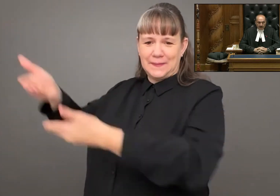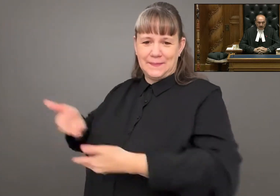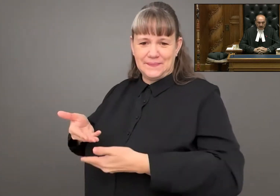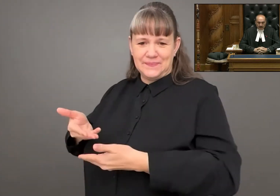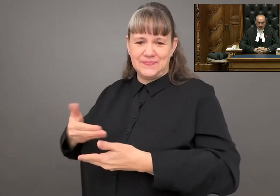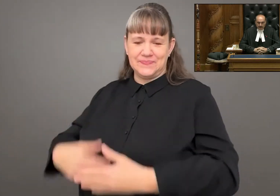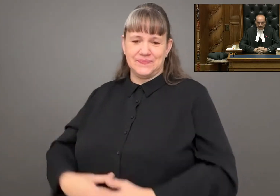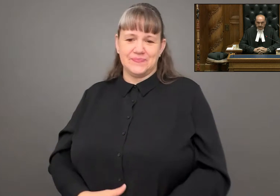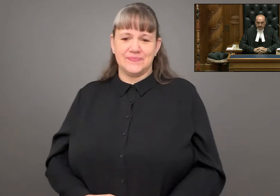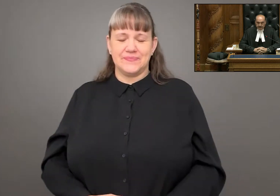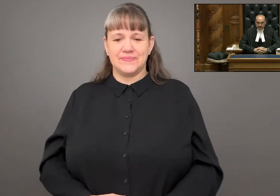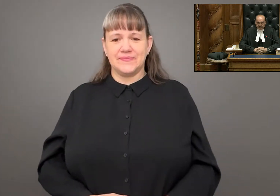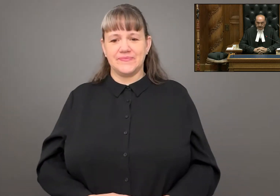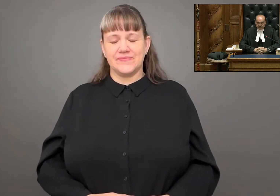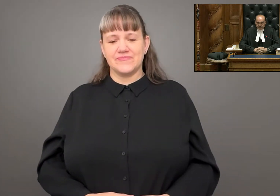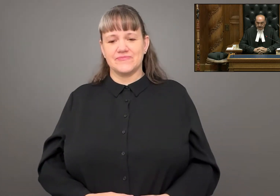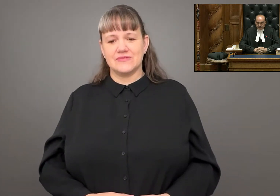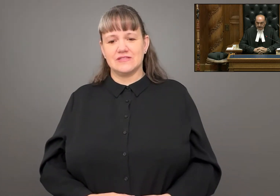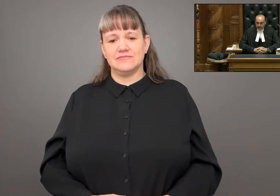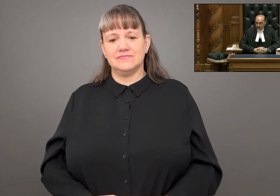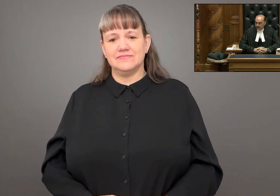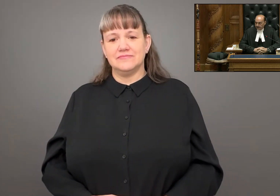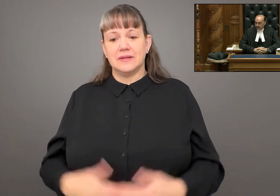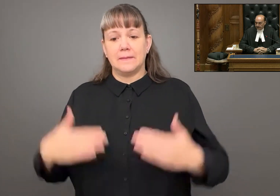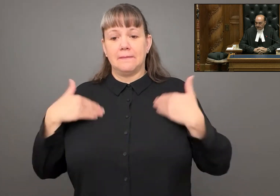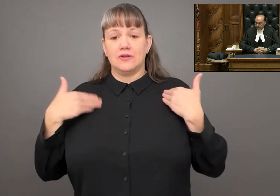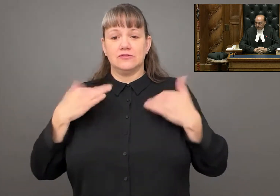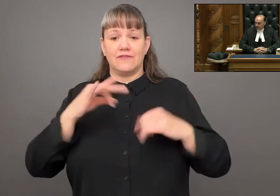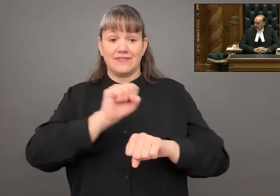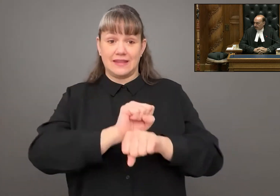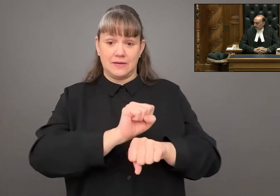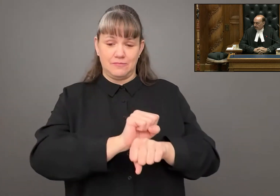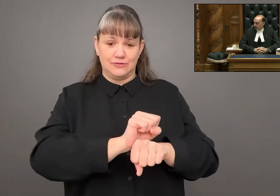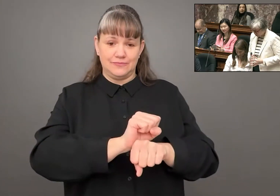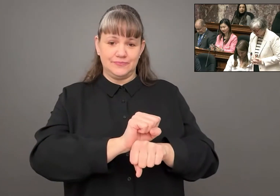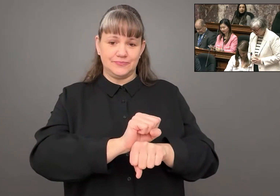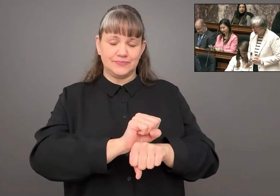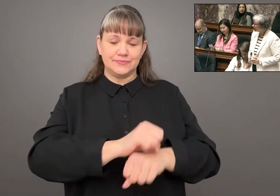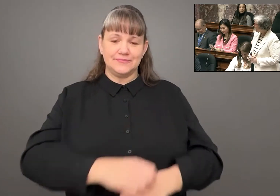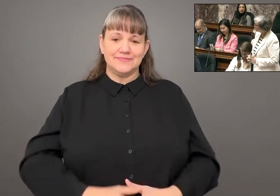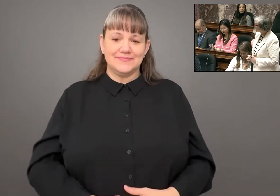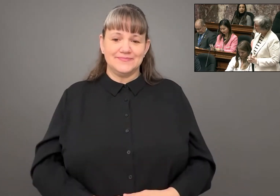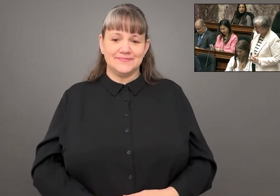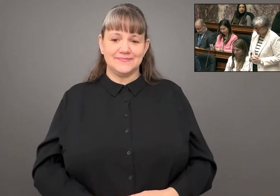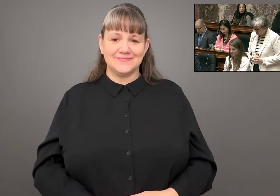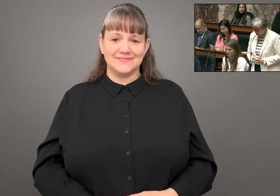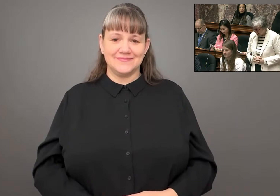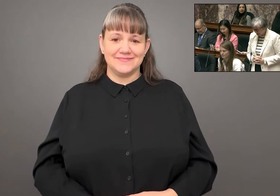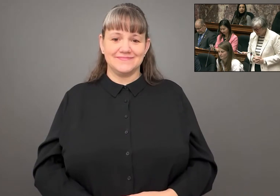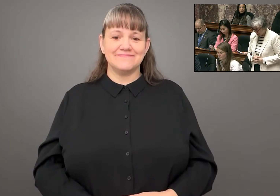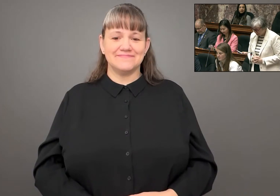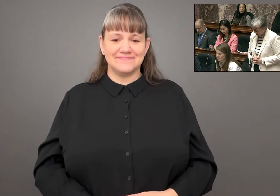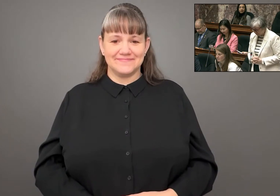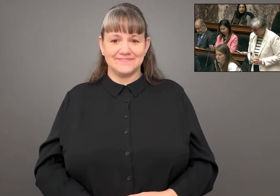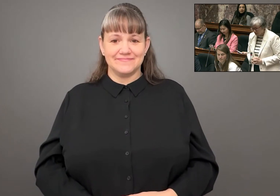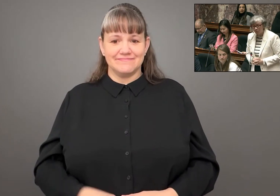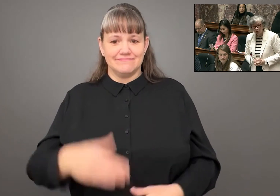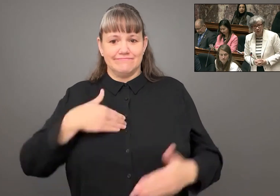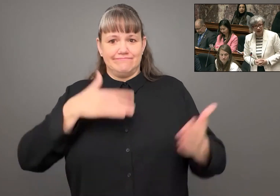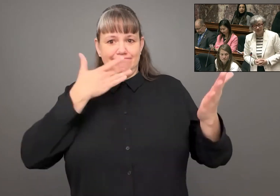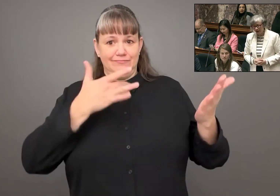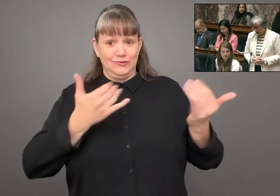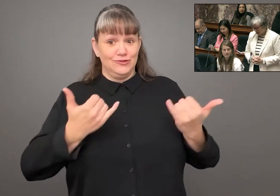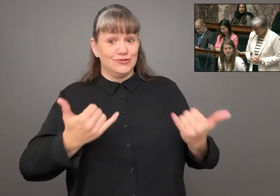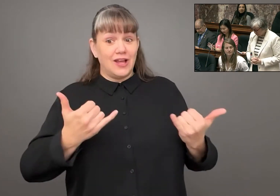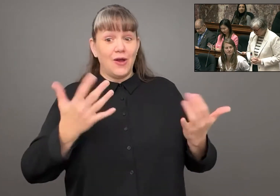Minister of Labour. Thank you, Honourable Speaker. We are so fortunate today to be joined in the gallery this morning by members from